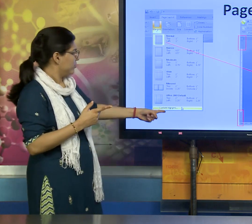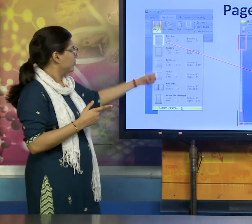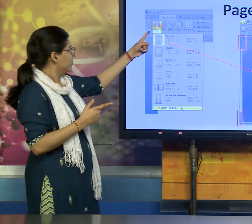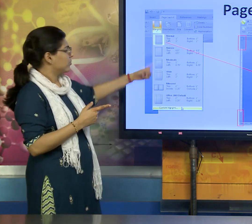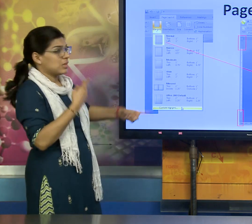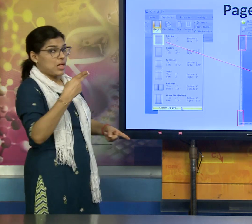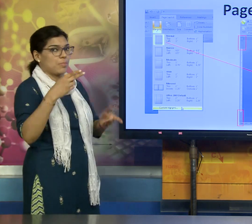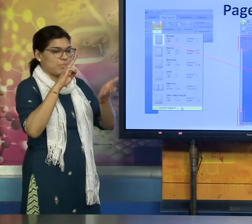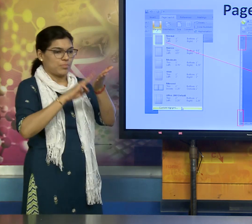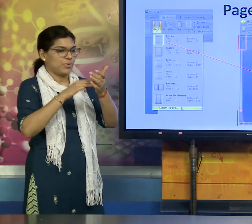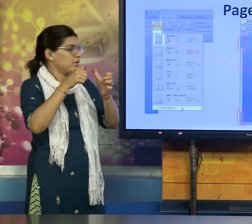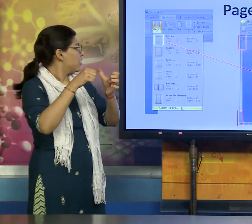Page margin.